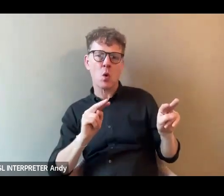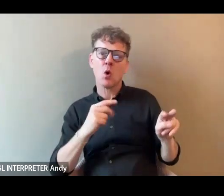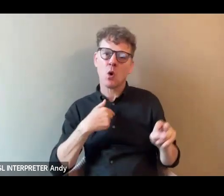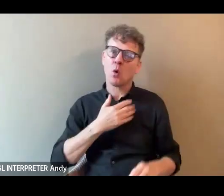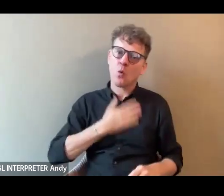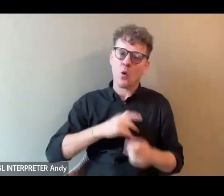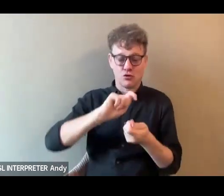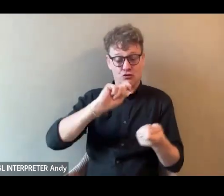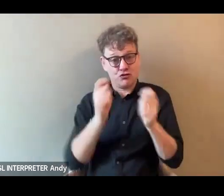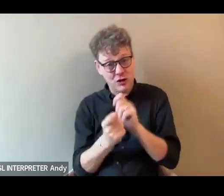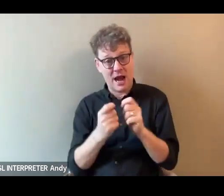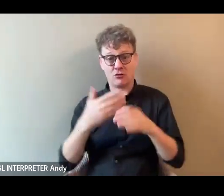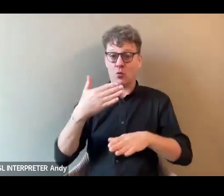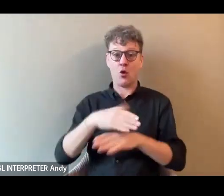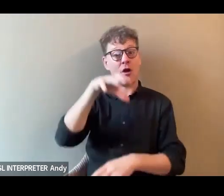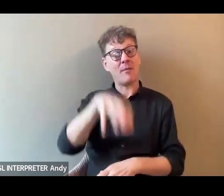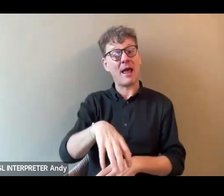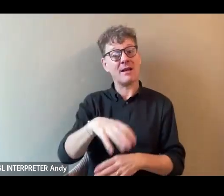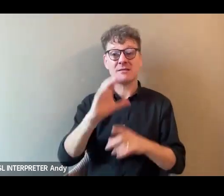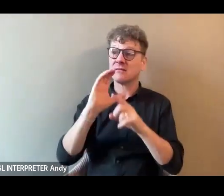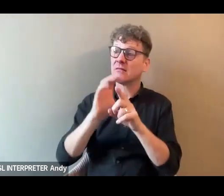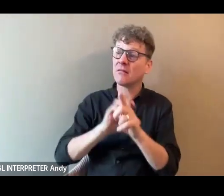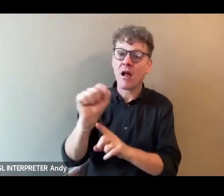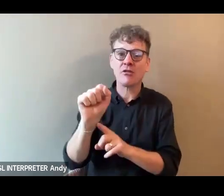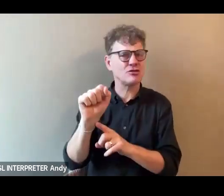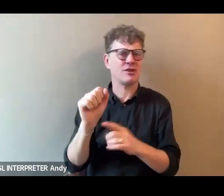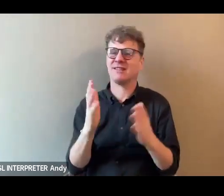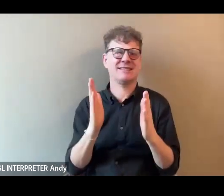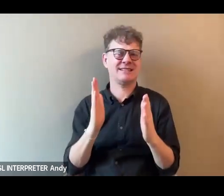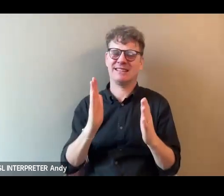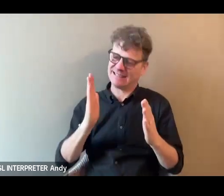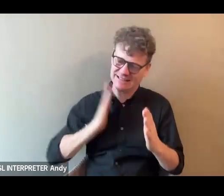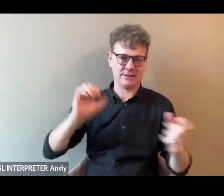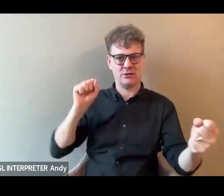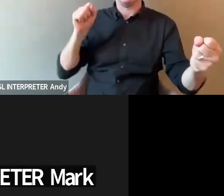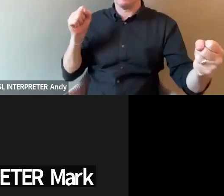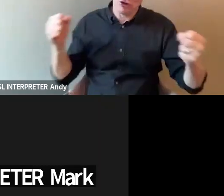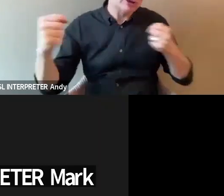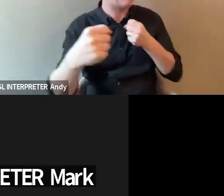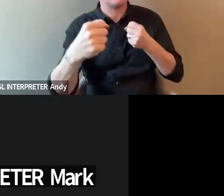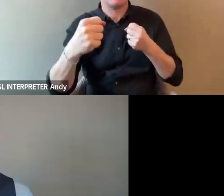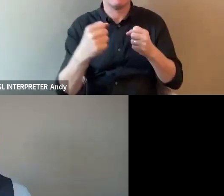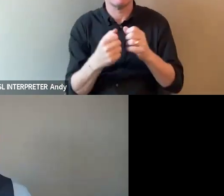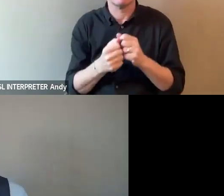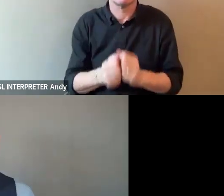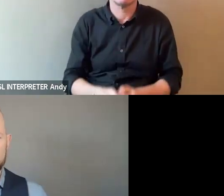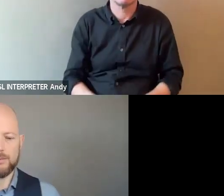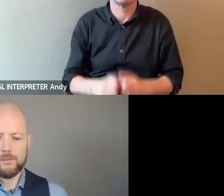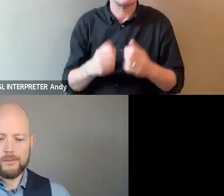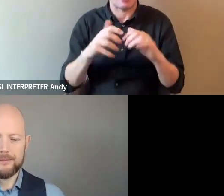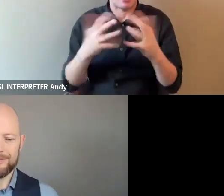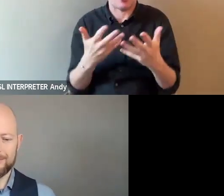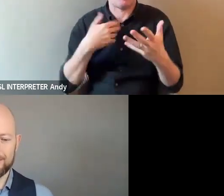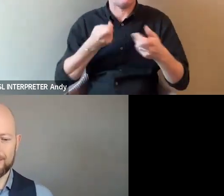change how workplaces are, there needs to be a very fundamental cultural shift in how organisations are